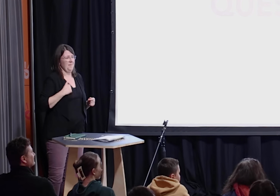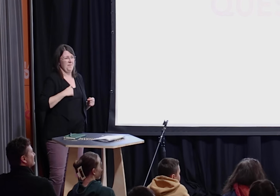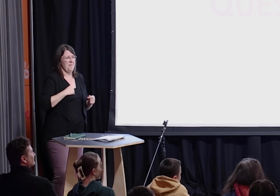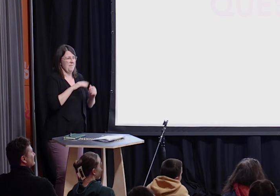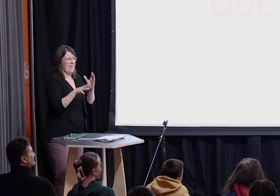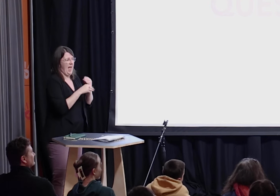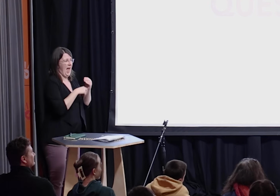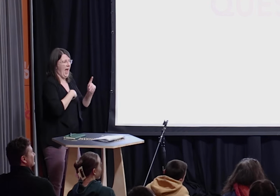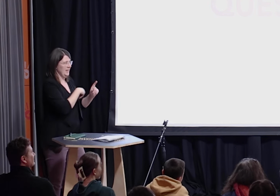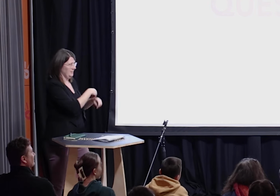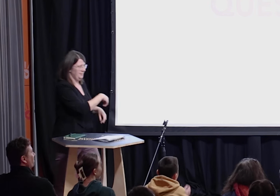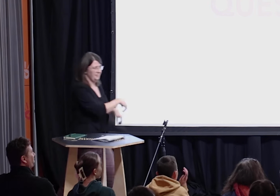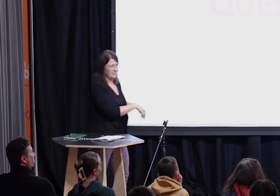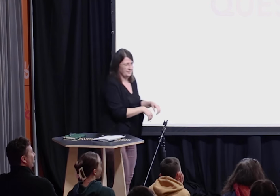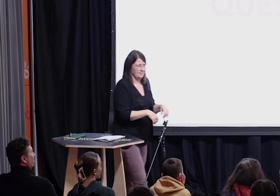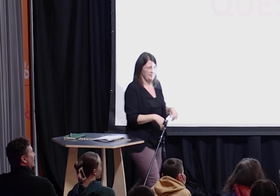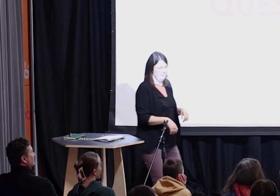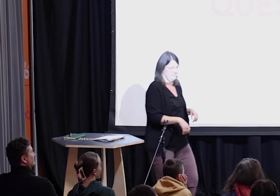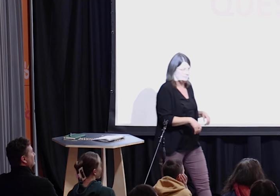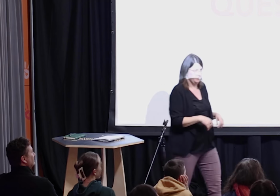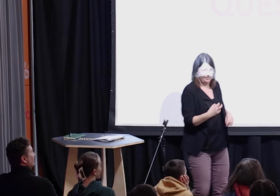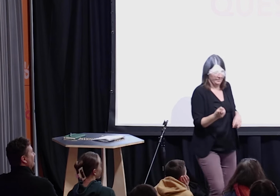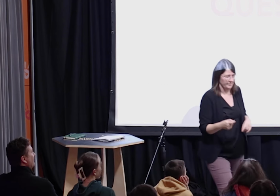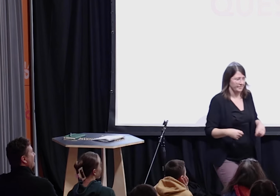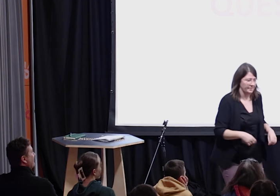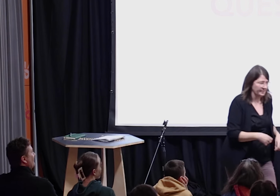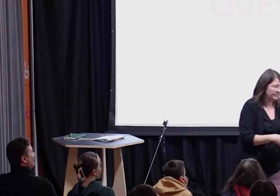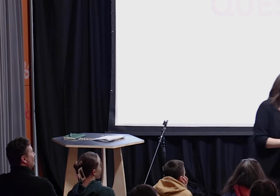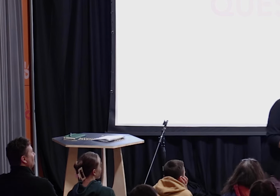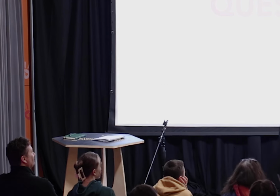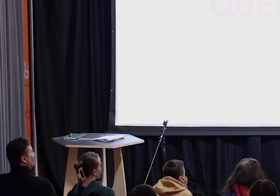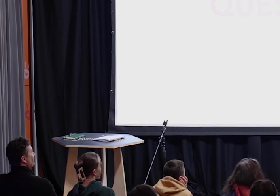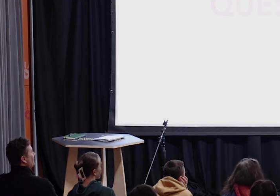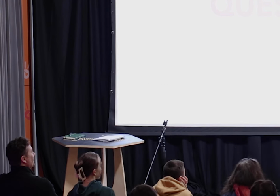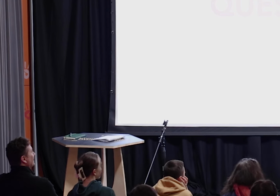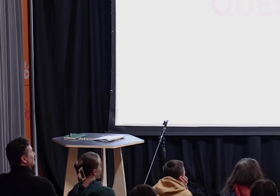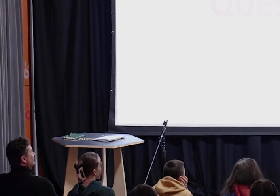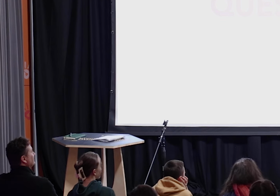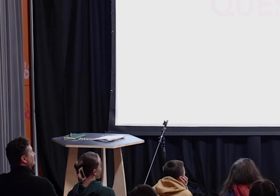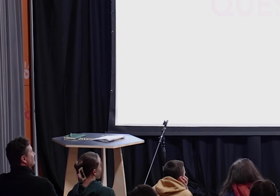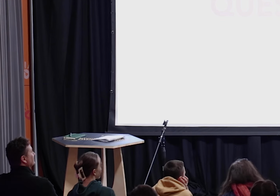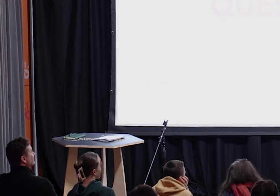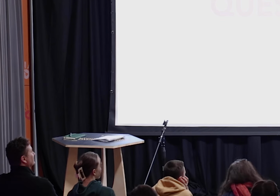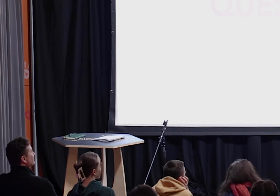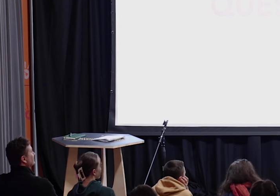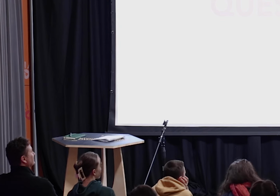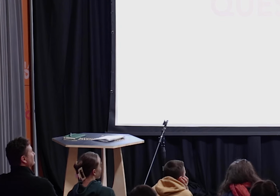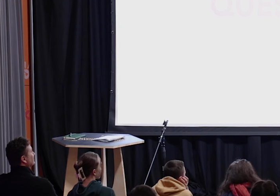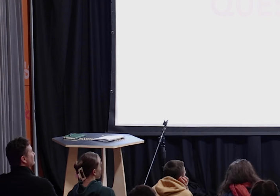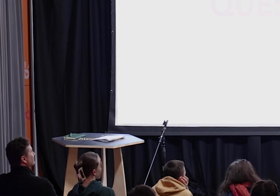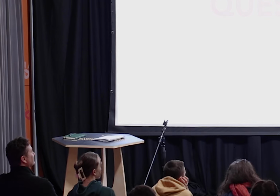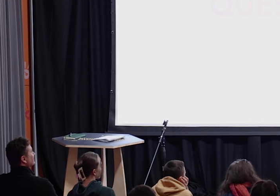in the audience. I was going to say that one of her pieces is actually on the screen. Yeah, I don't know if you saw, but if anyone saw the